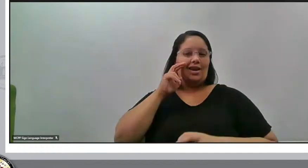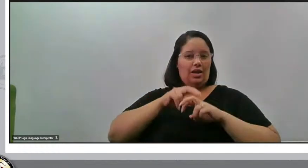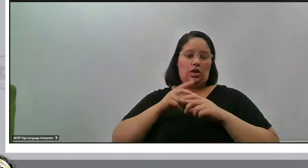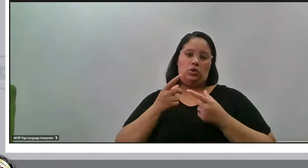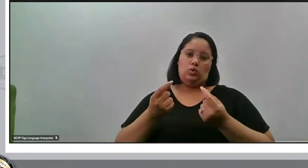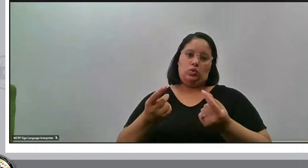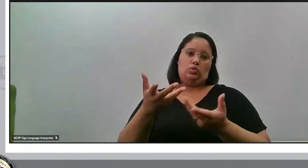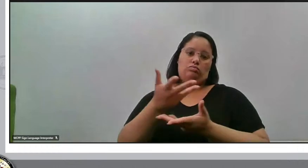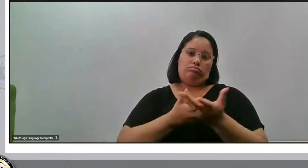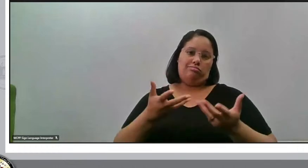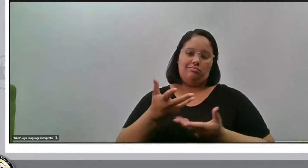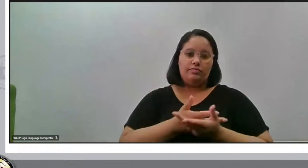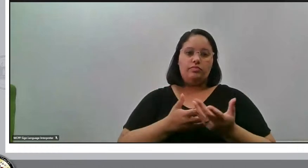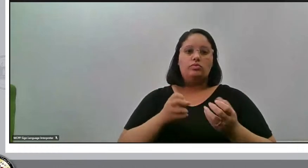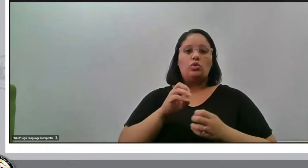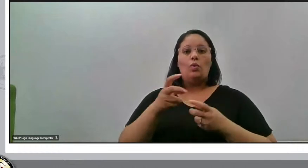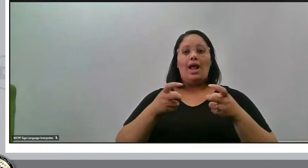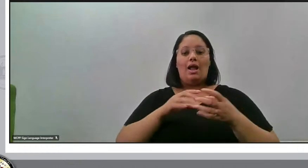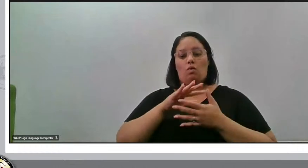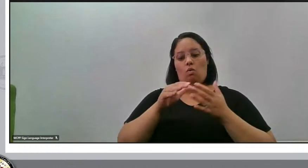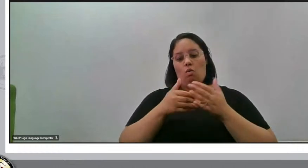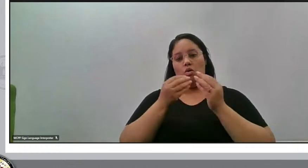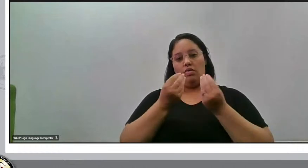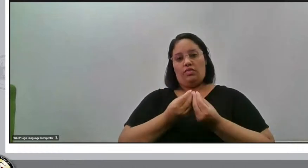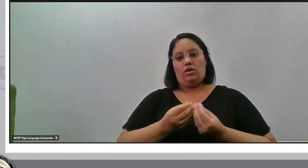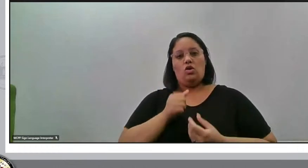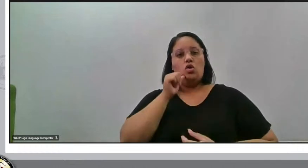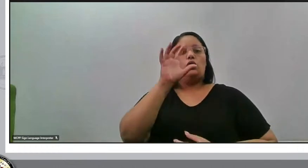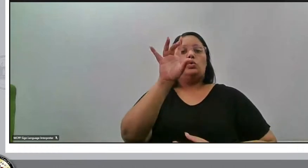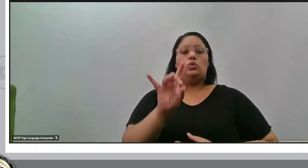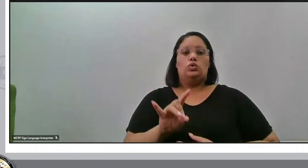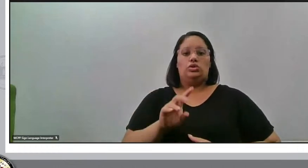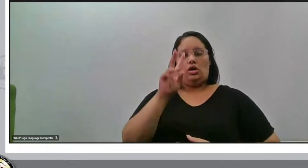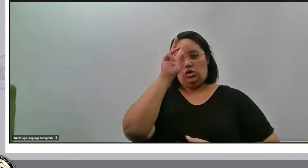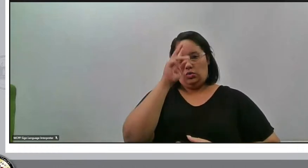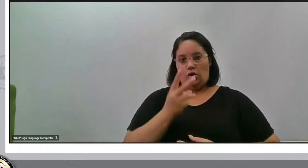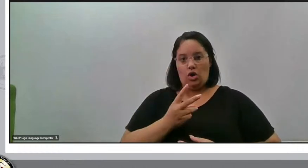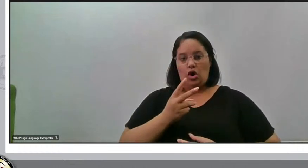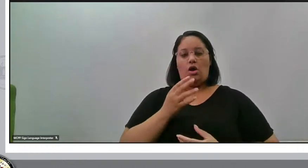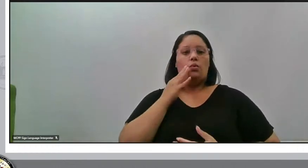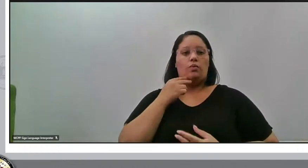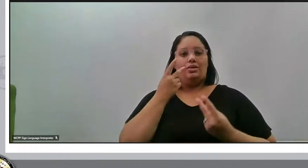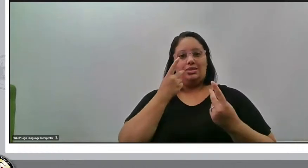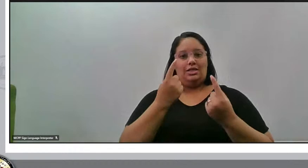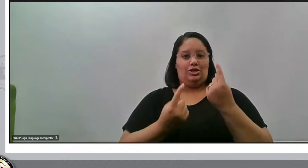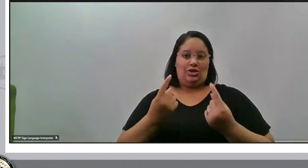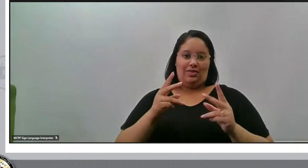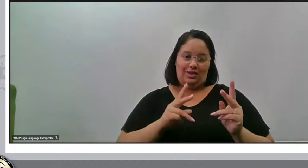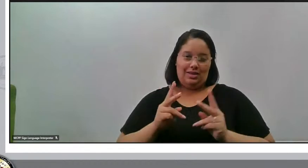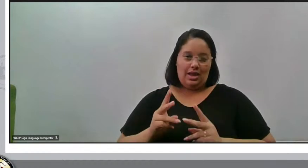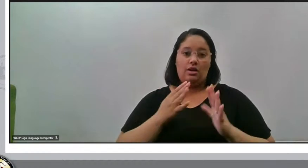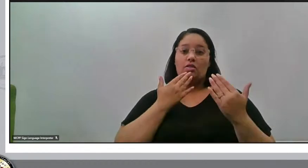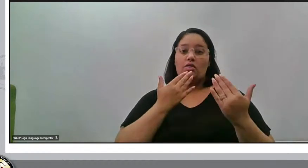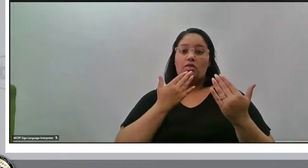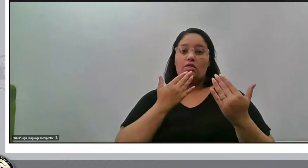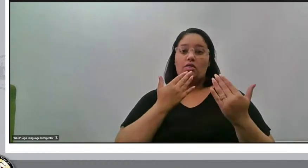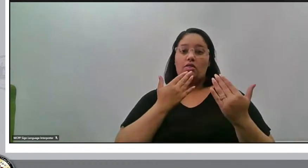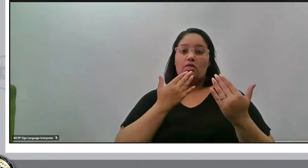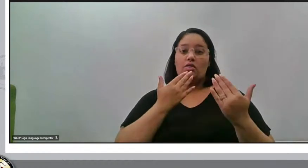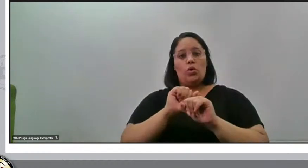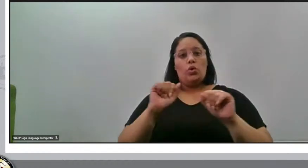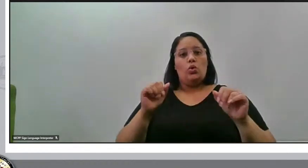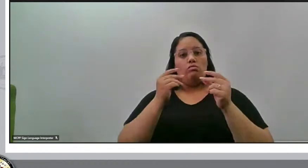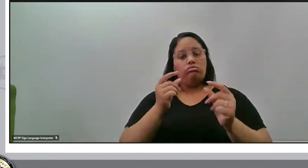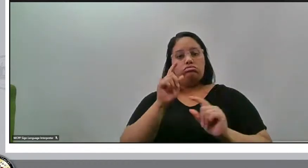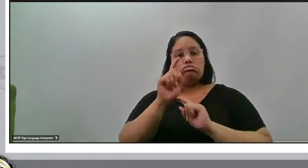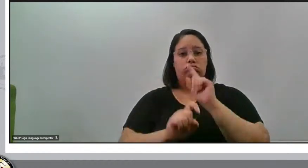deliberate on. So we will deal with all of those items on Tuesday at 2 o'clock when we see each other then. Thank you very much for your robust